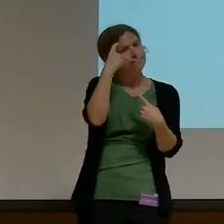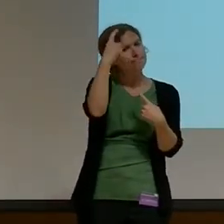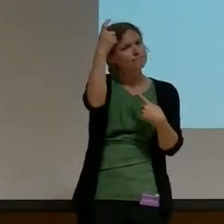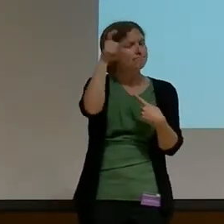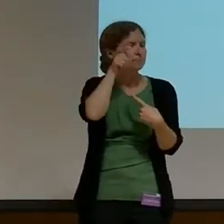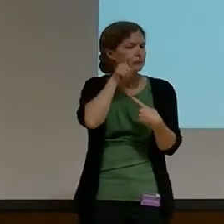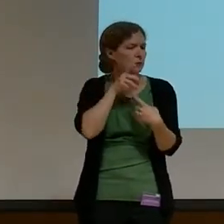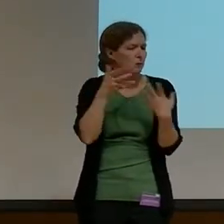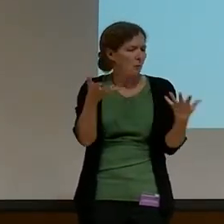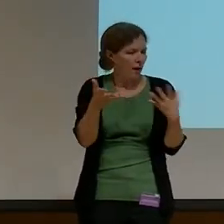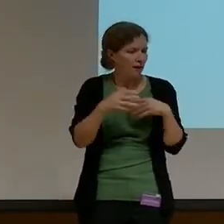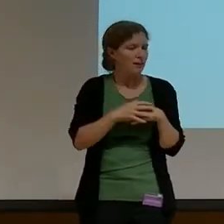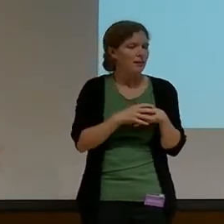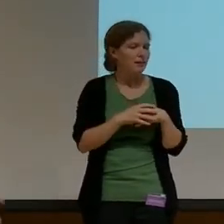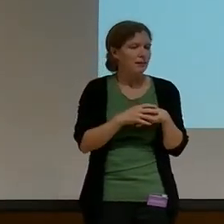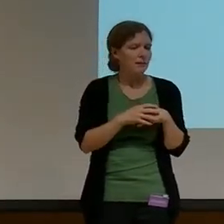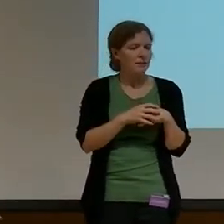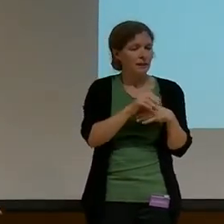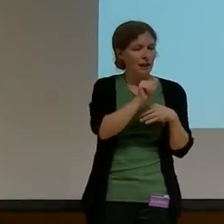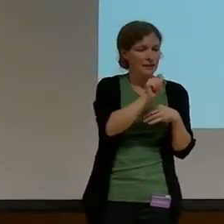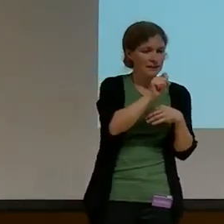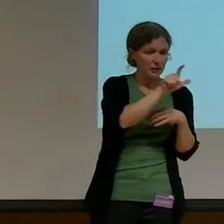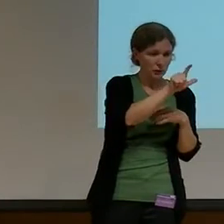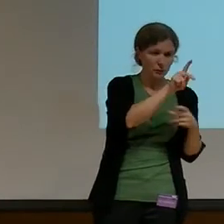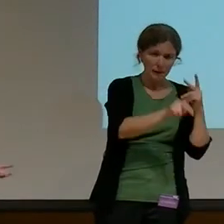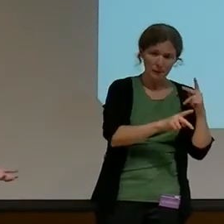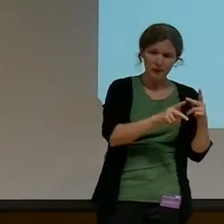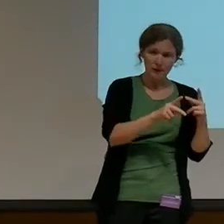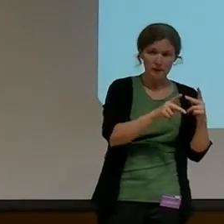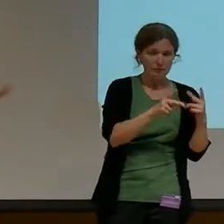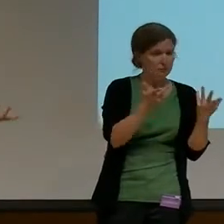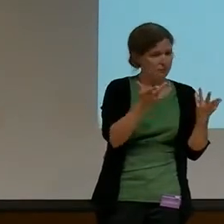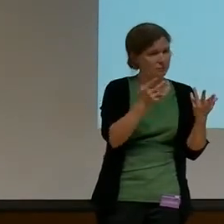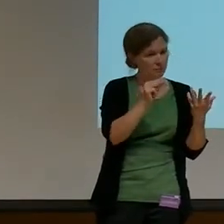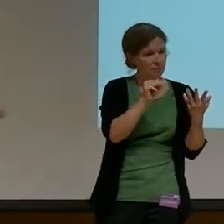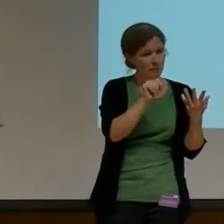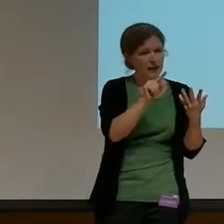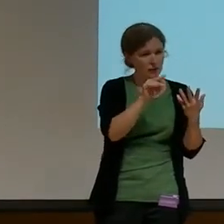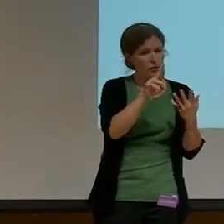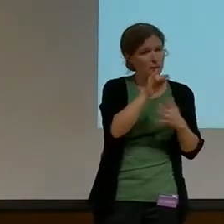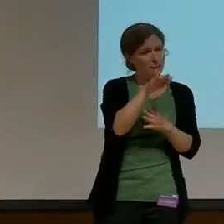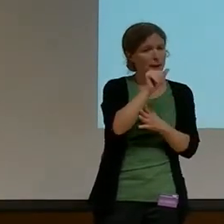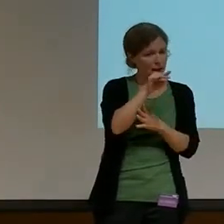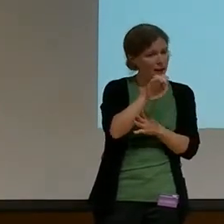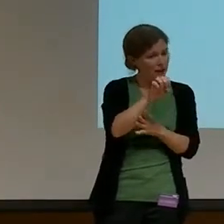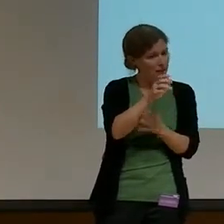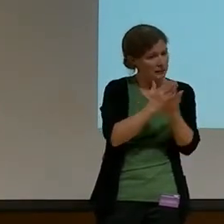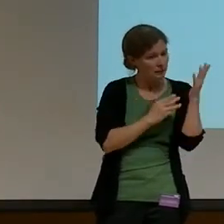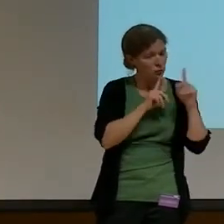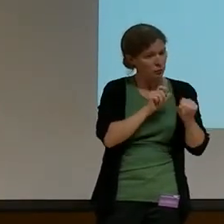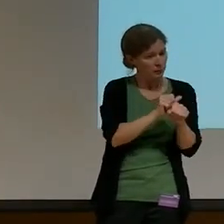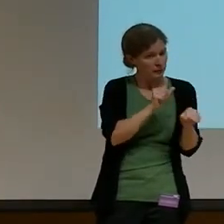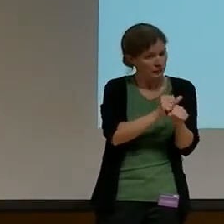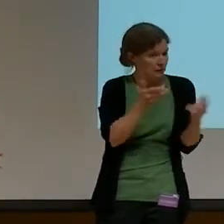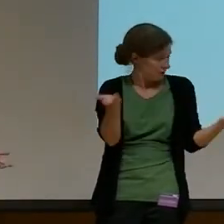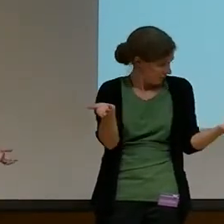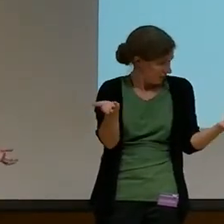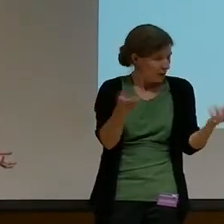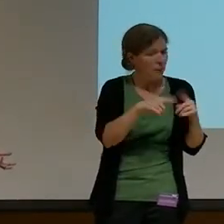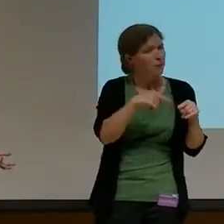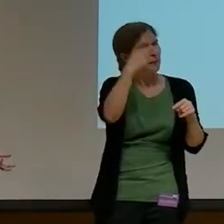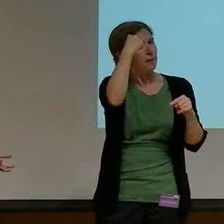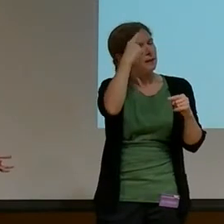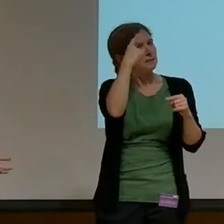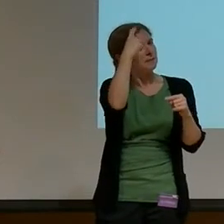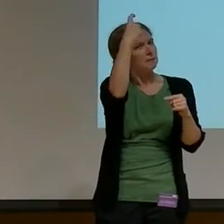what they sexually fantasize about. Because asexual individuals masturbate, some of them, you know, a large proportion. But what do they